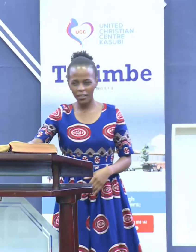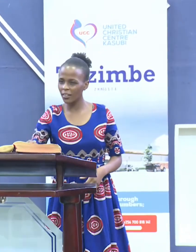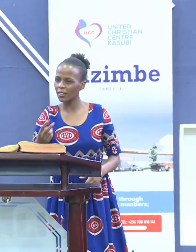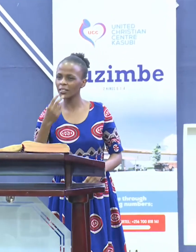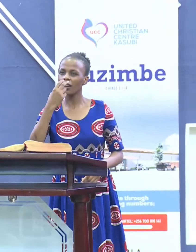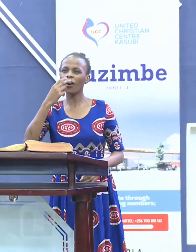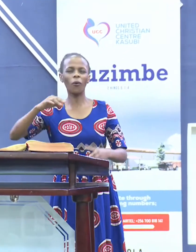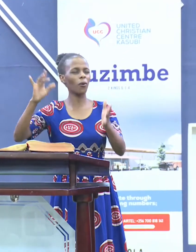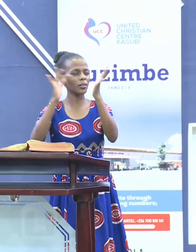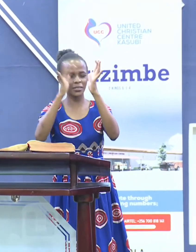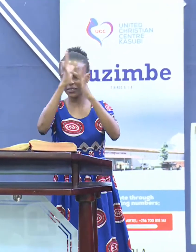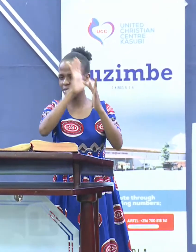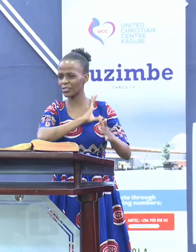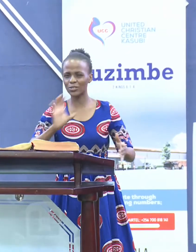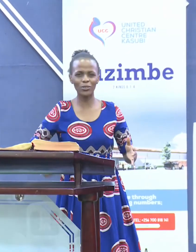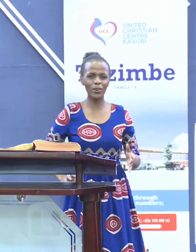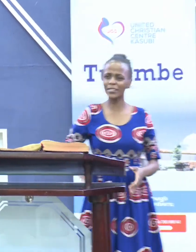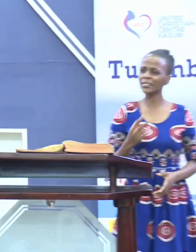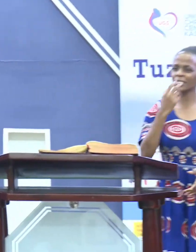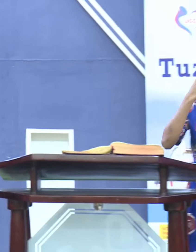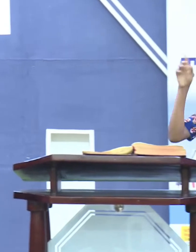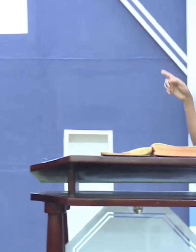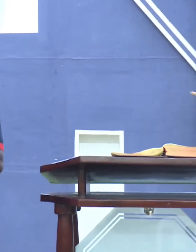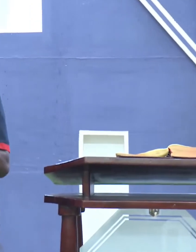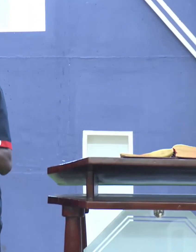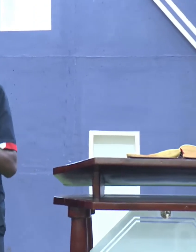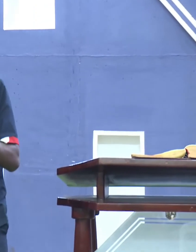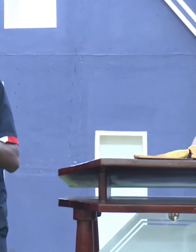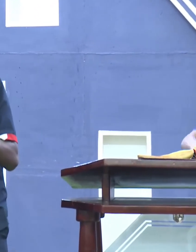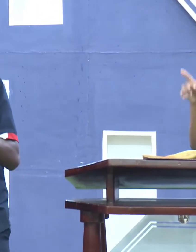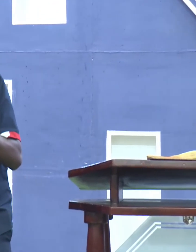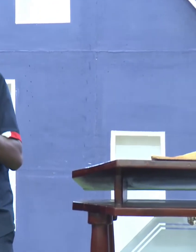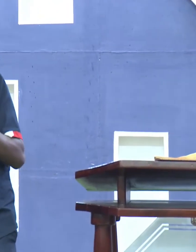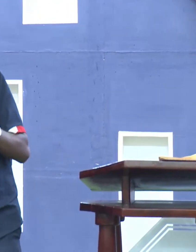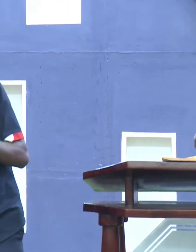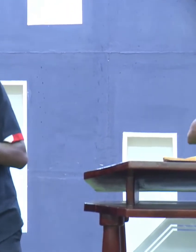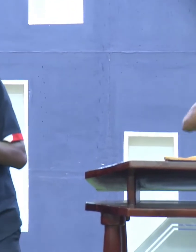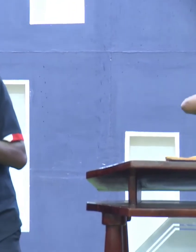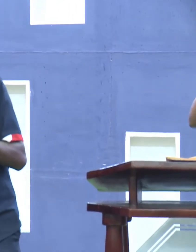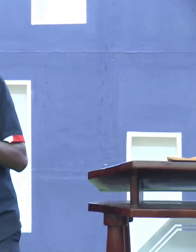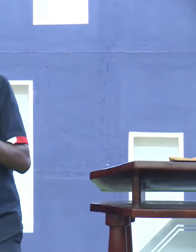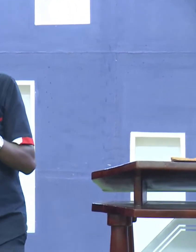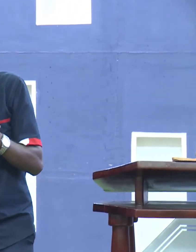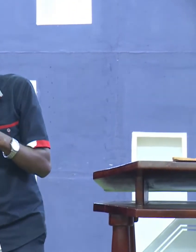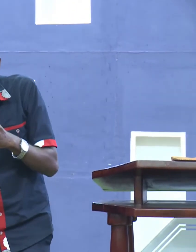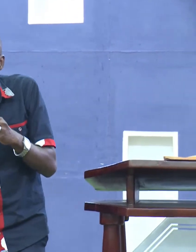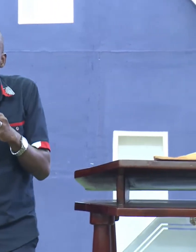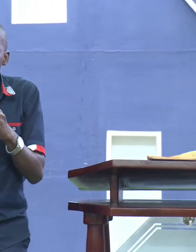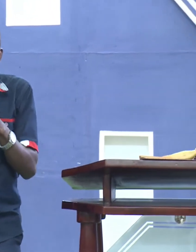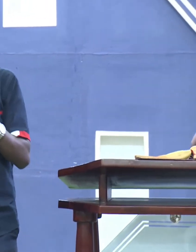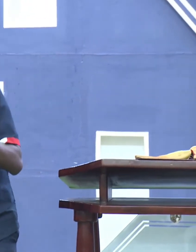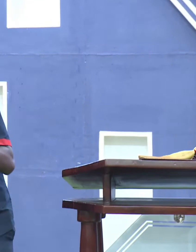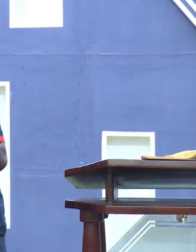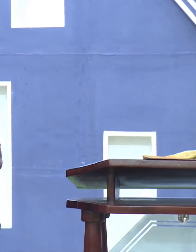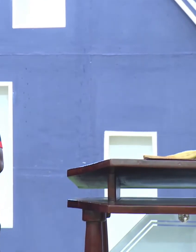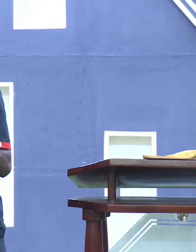when he smells it, he hears the aroma of Jesus Christ. Or else, if you go in your garments as